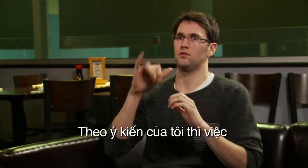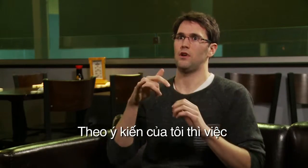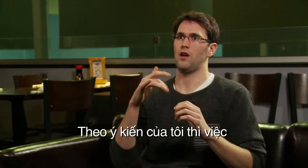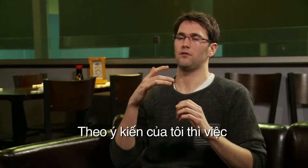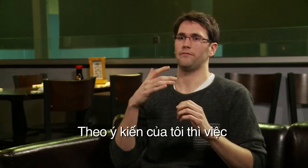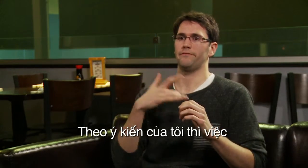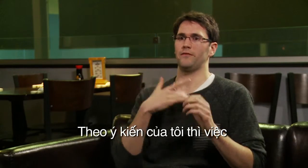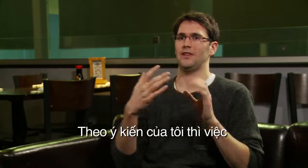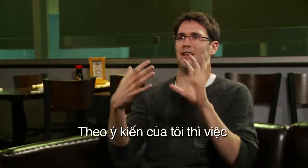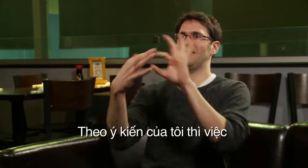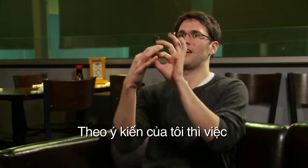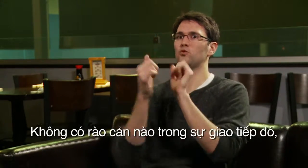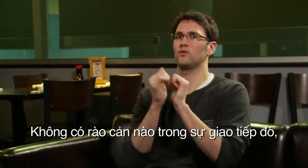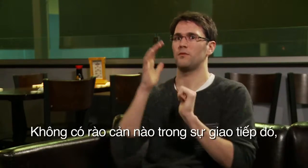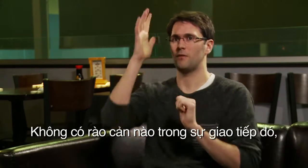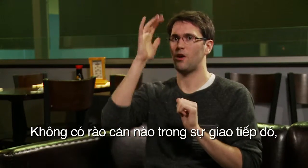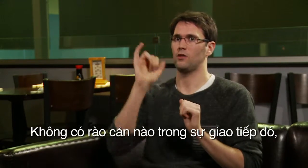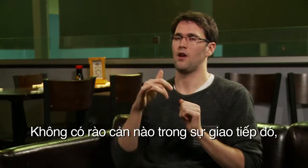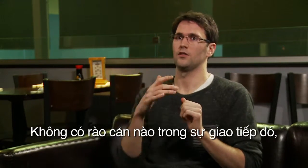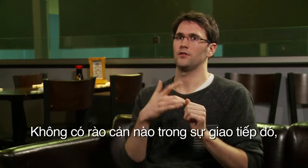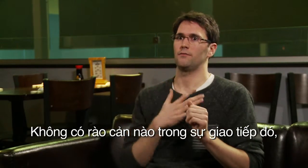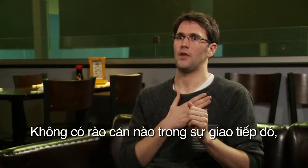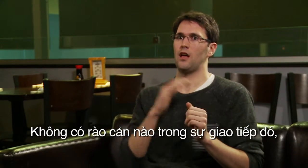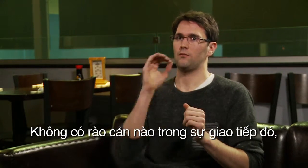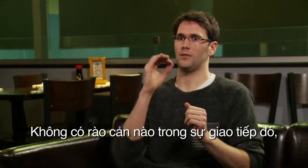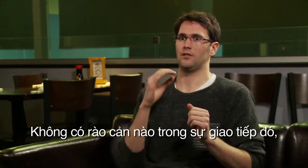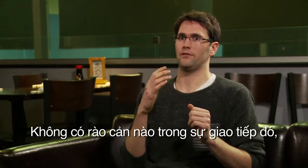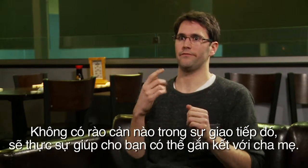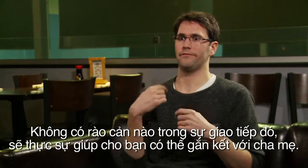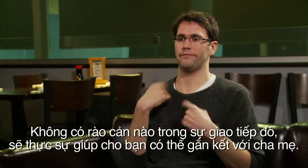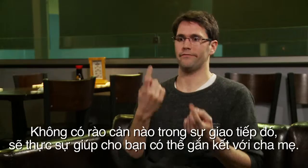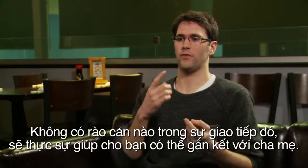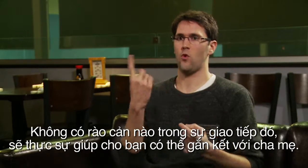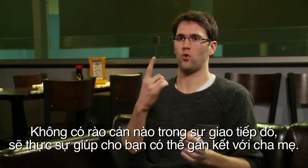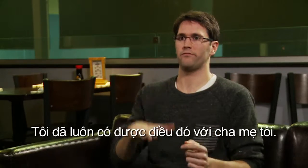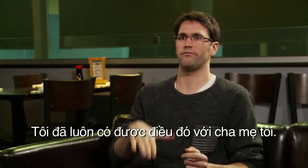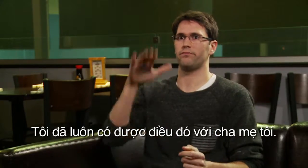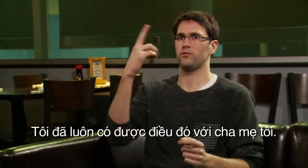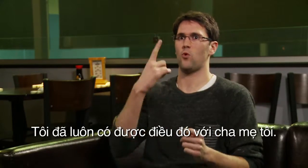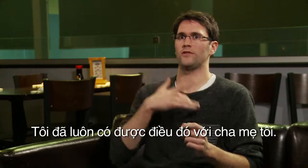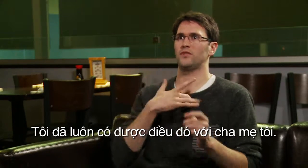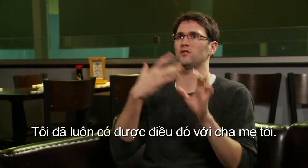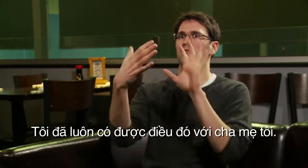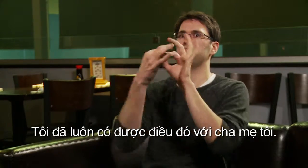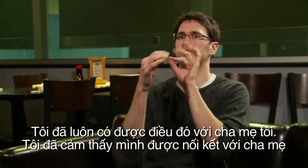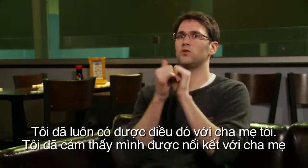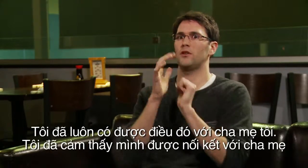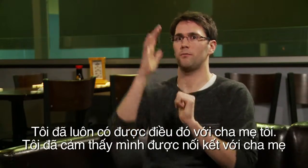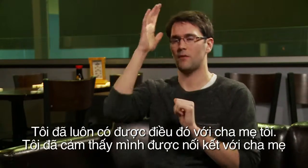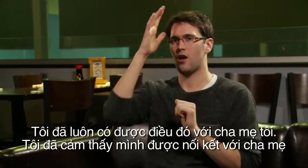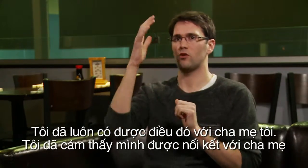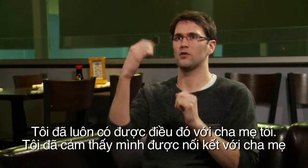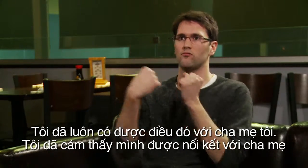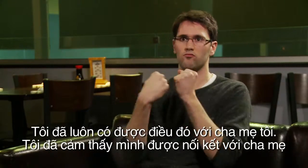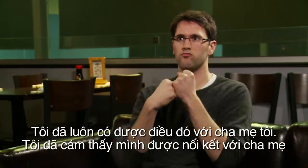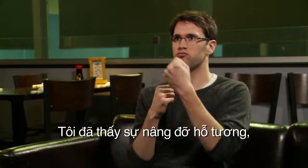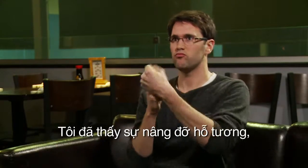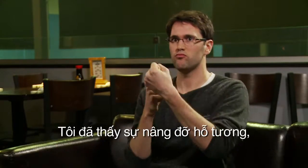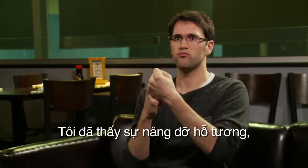to that communication, you'll actually be able to bond with your parents, in my opinion. I've always had that with my parents. I've felt connected with my parents. I've felt